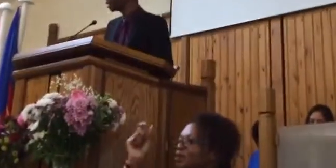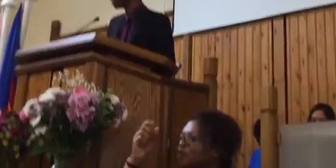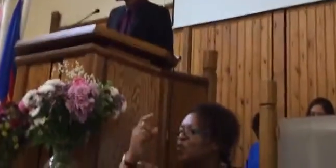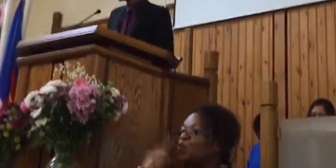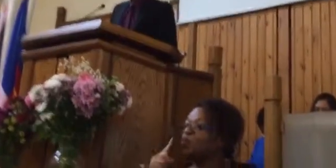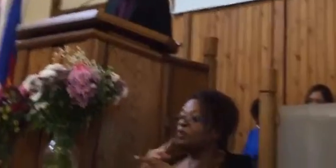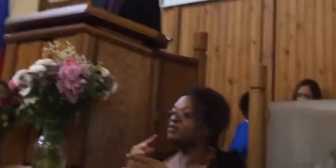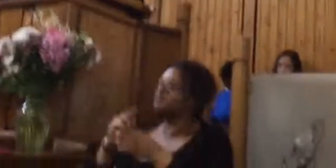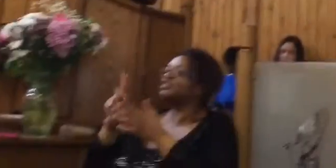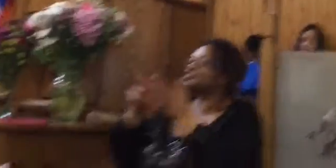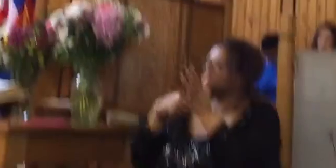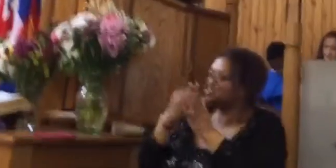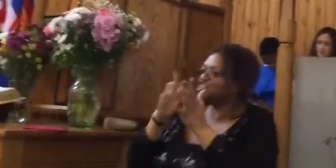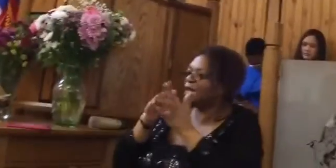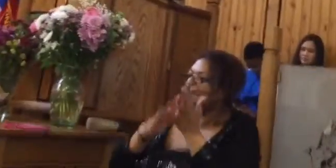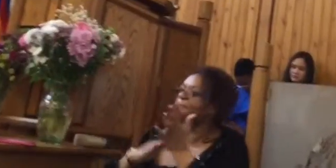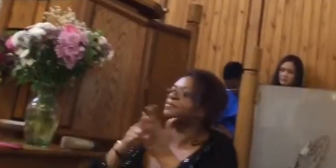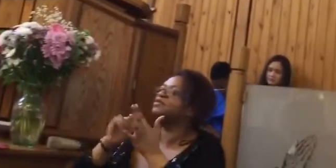20s,